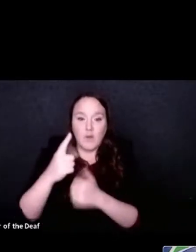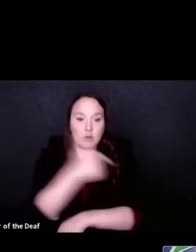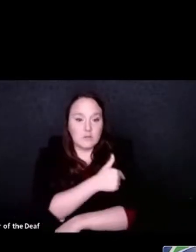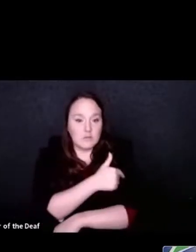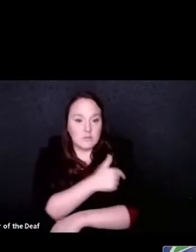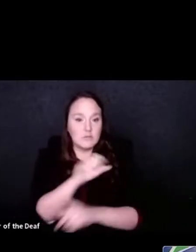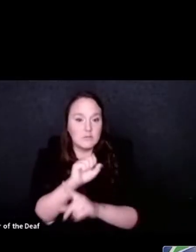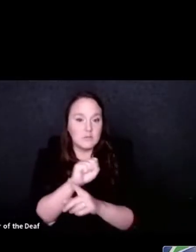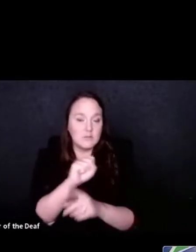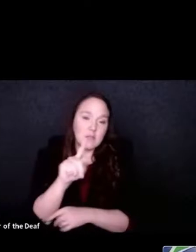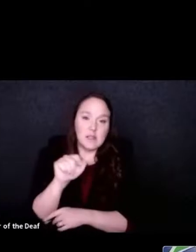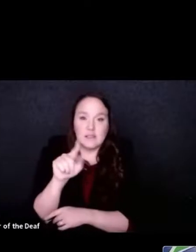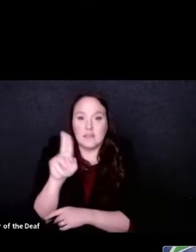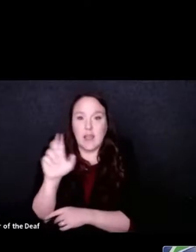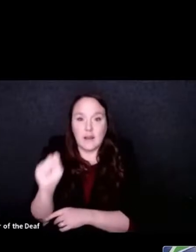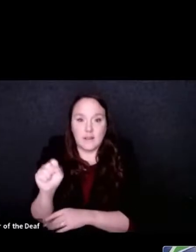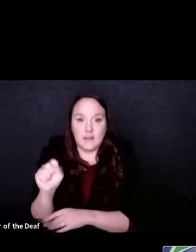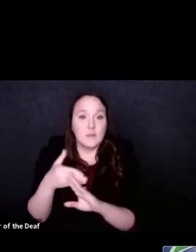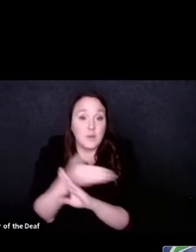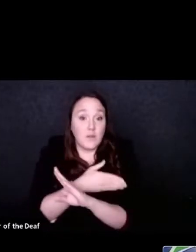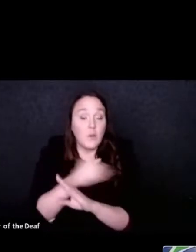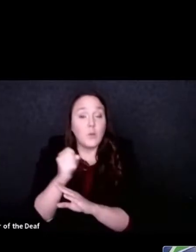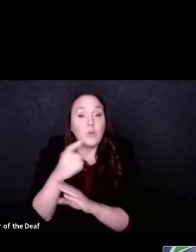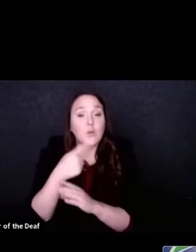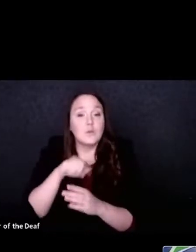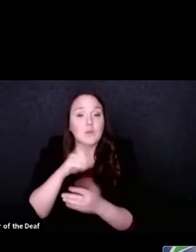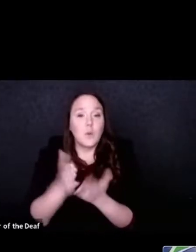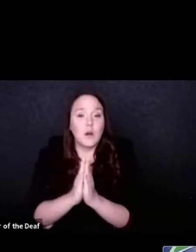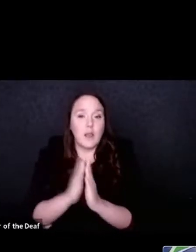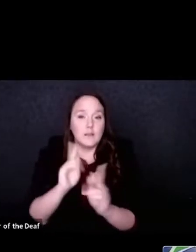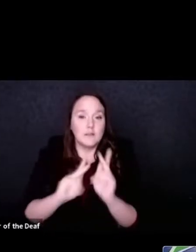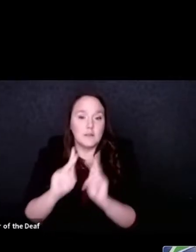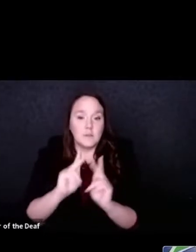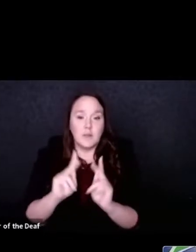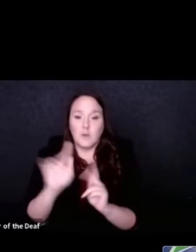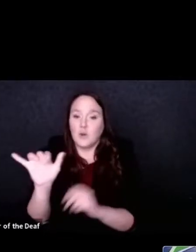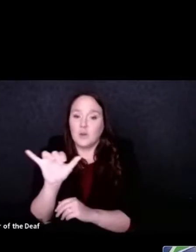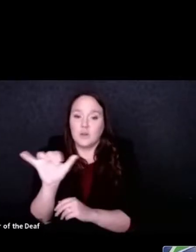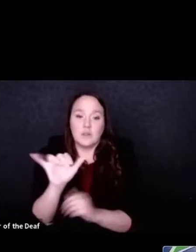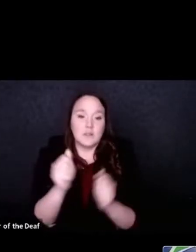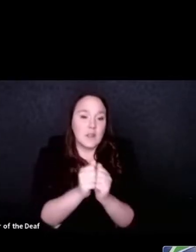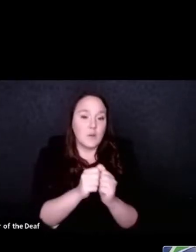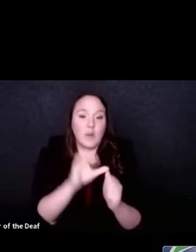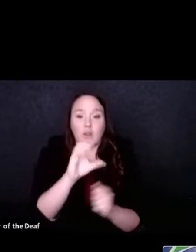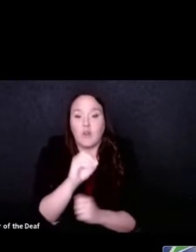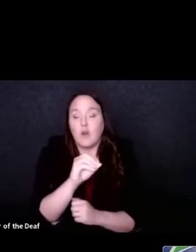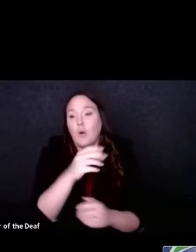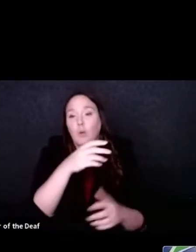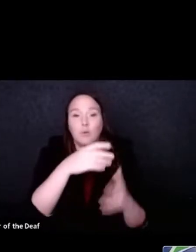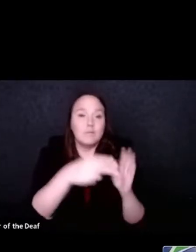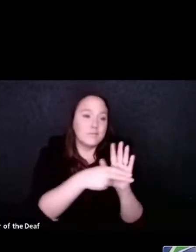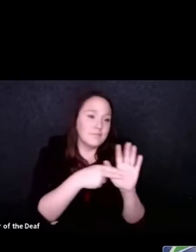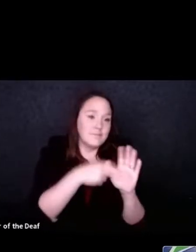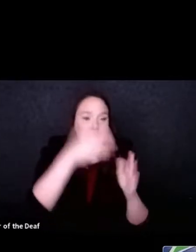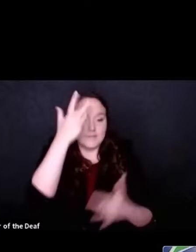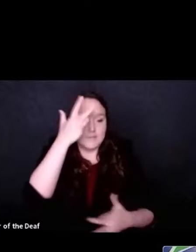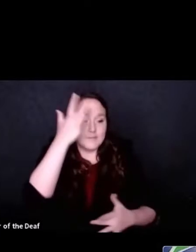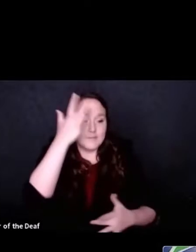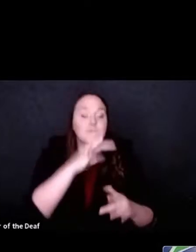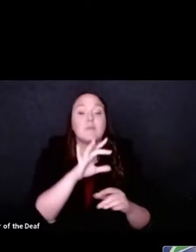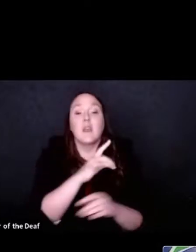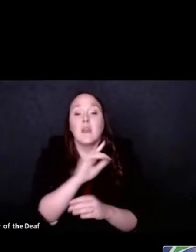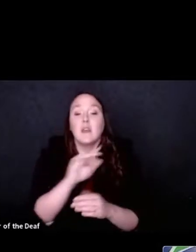status in advance. And so we really ask people, again, just like we do with your comorbidities before and all of those things, it's on the